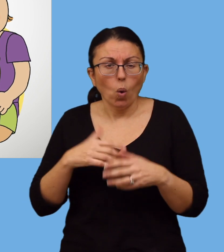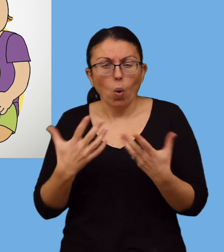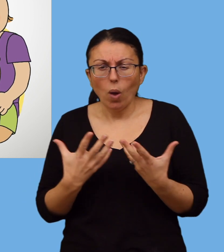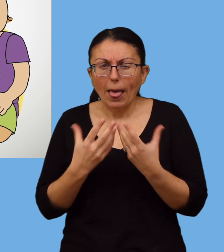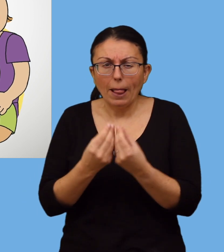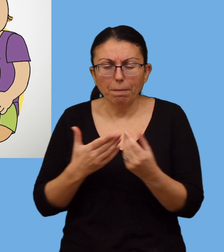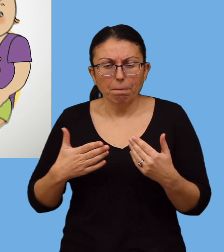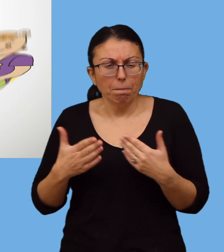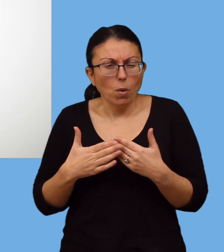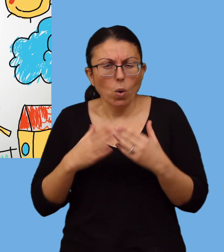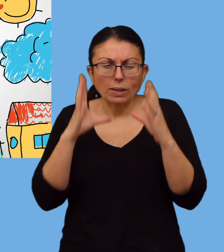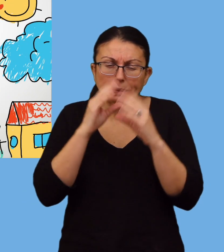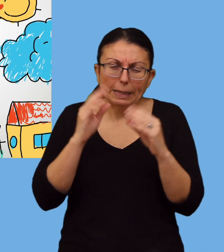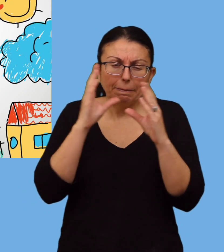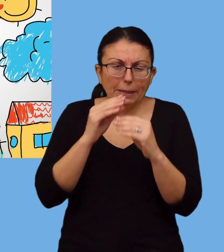sleepy before it.